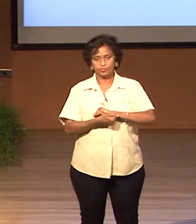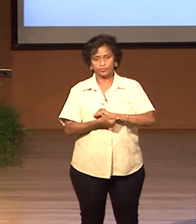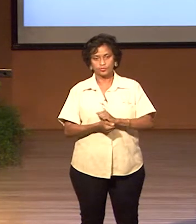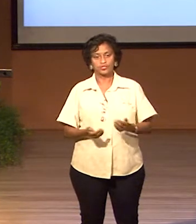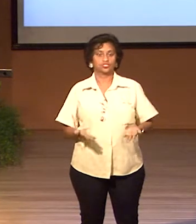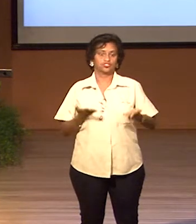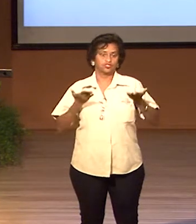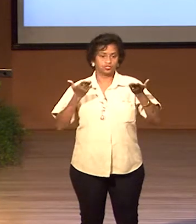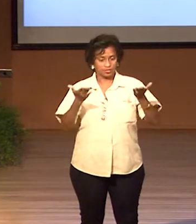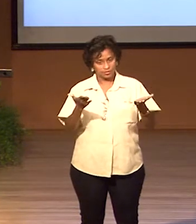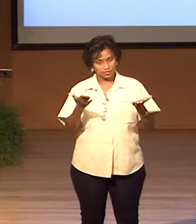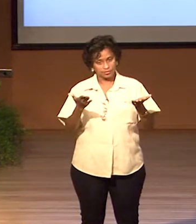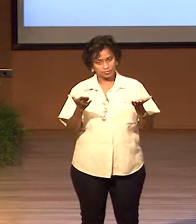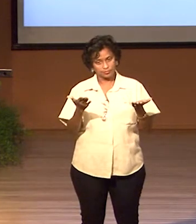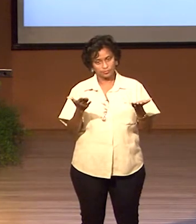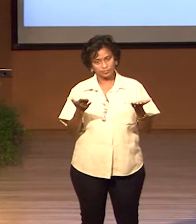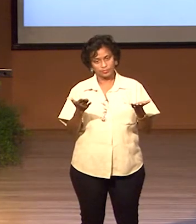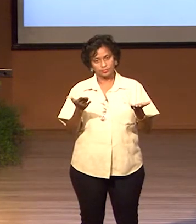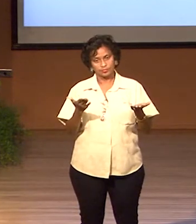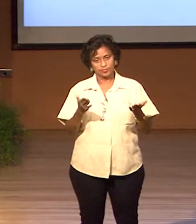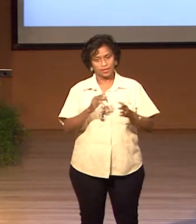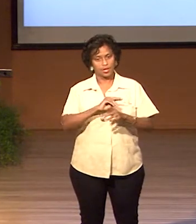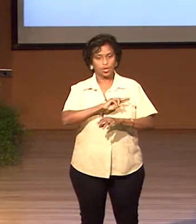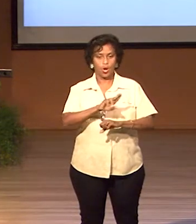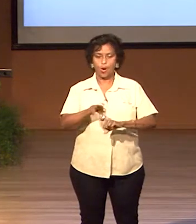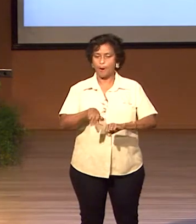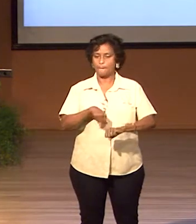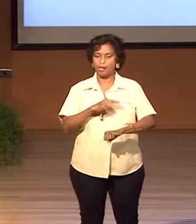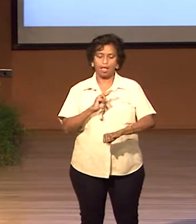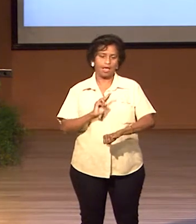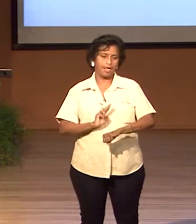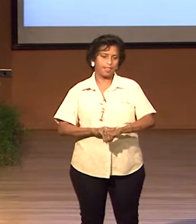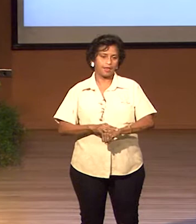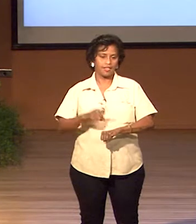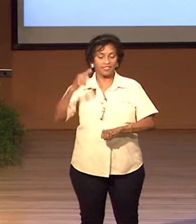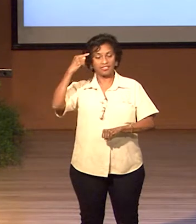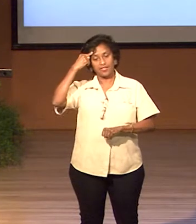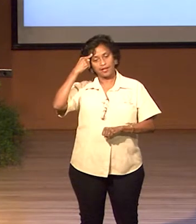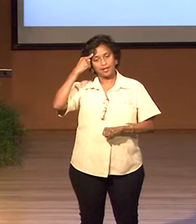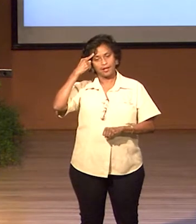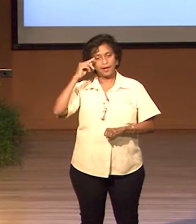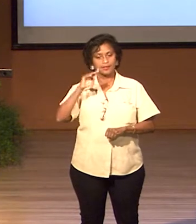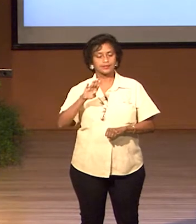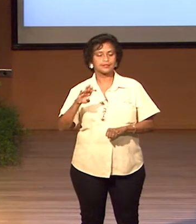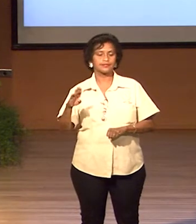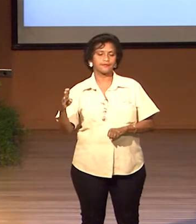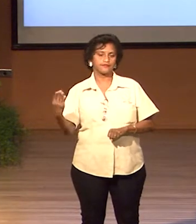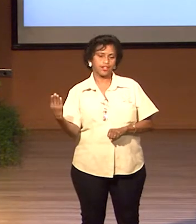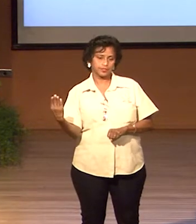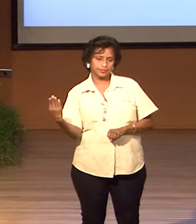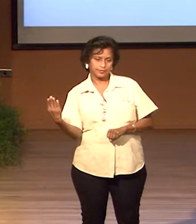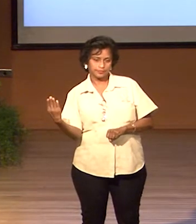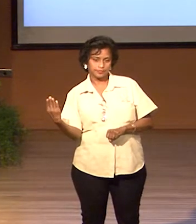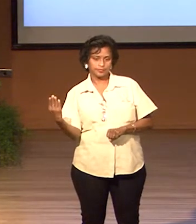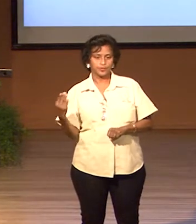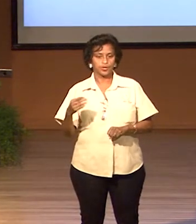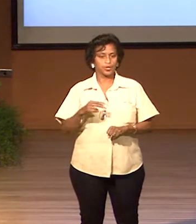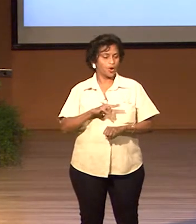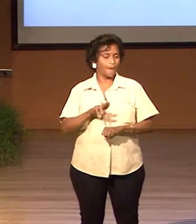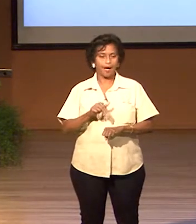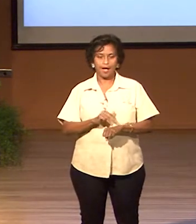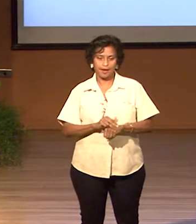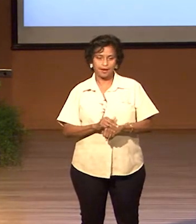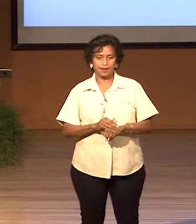atypical neurological wiring is a normal human difference that is to be tolerated and respected just as any other human